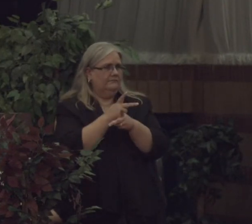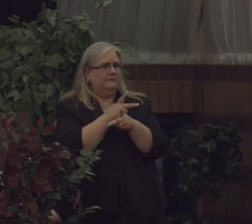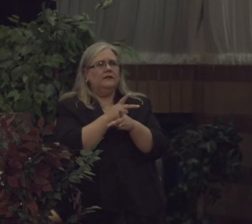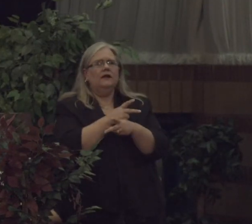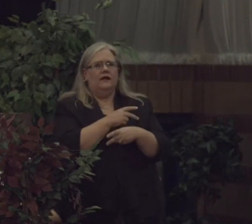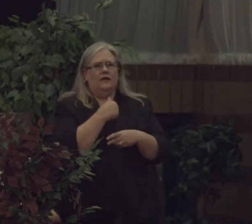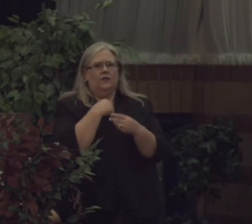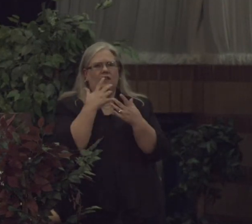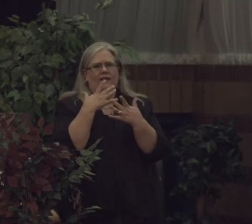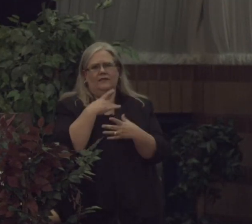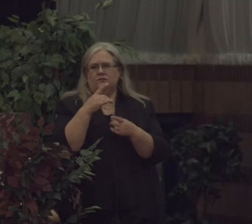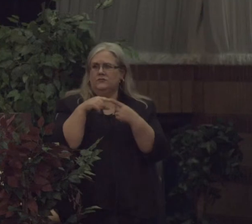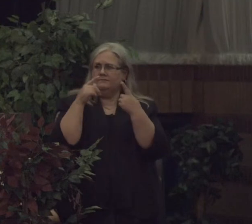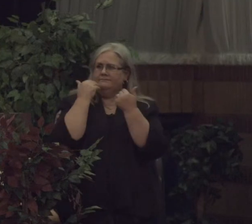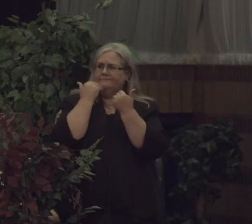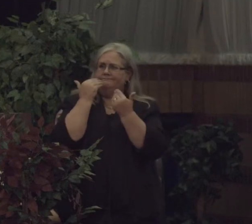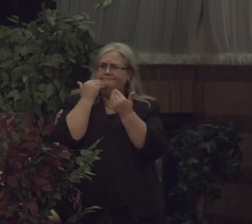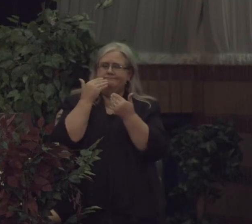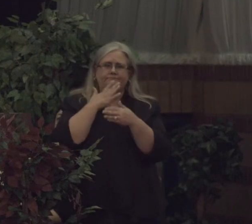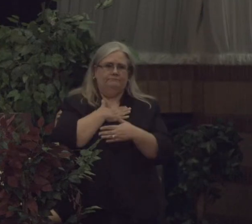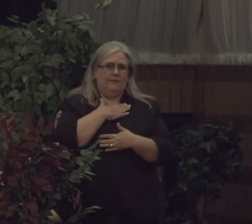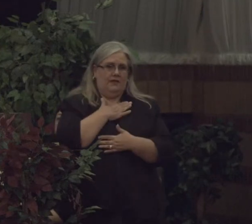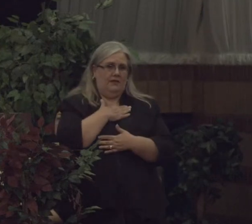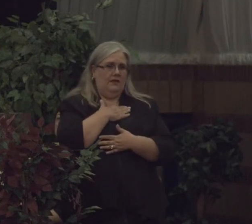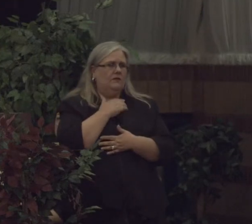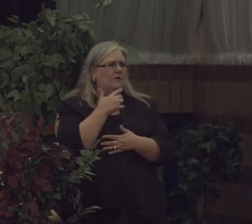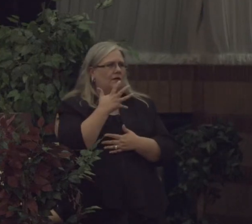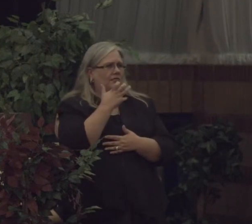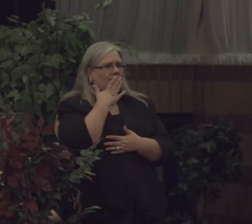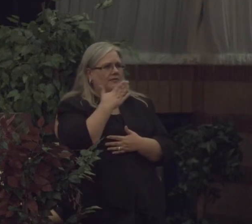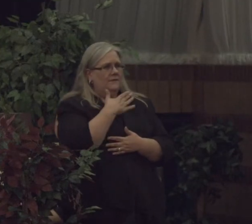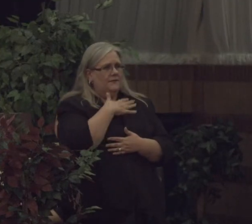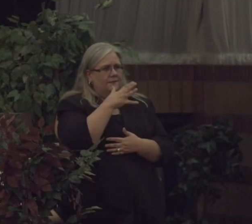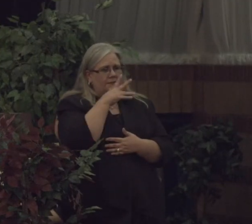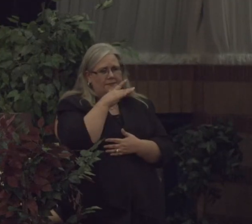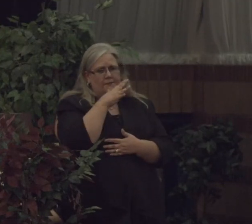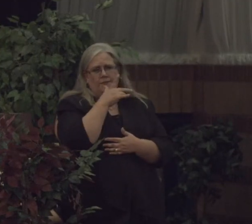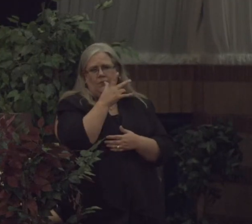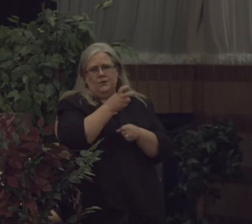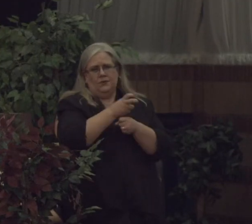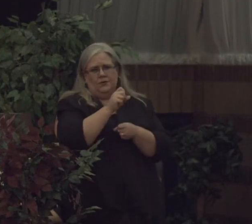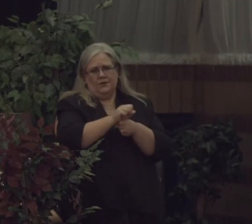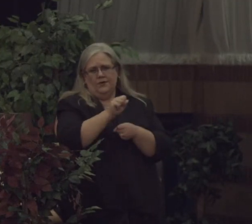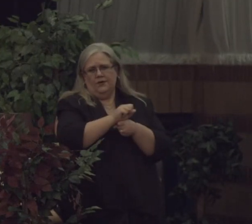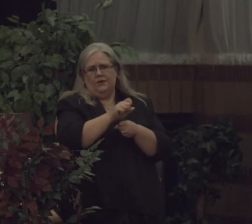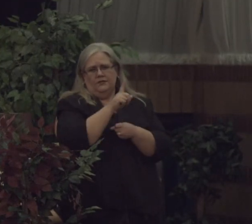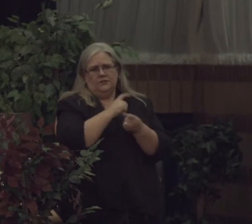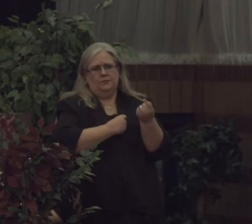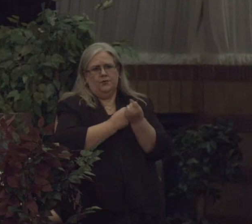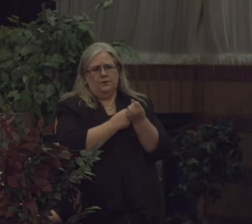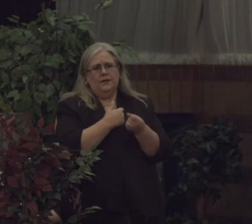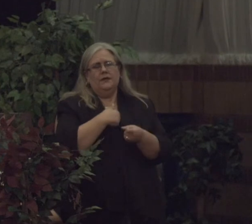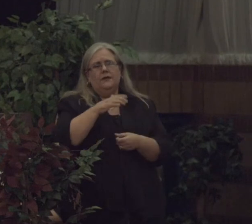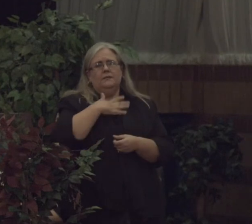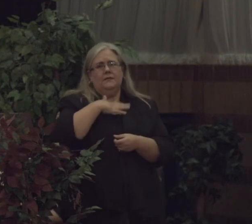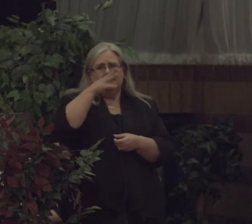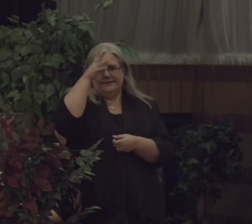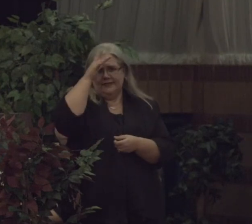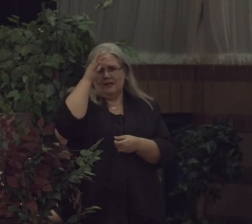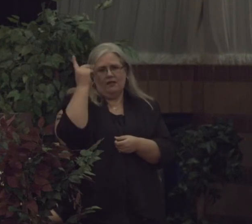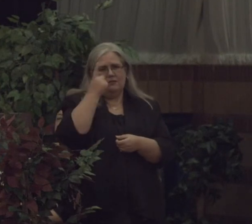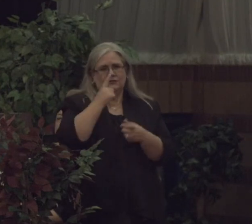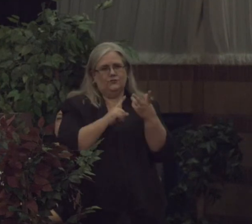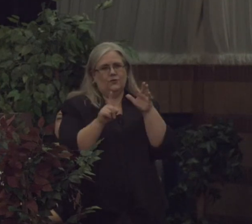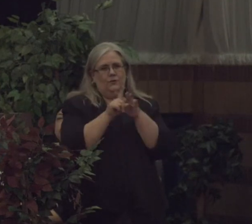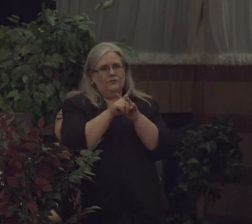like to give some thanks of my own. I thank my mom for working hard to support me and keep me on track. My dad for always showing up to